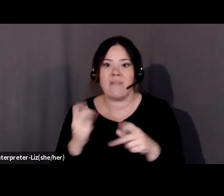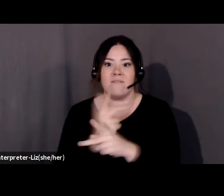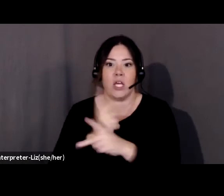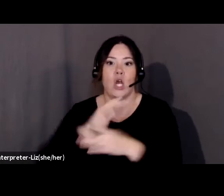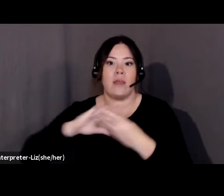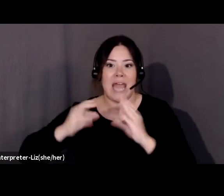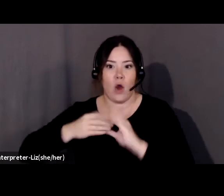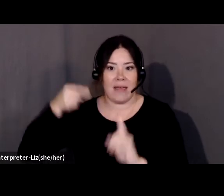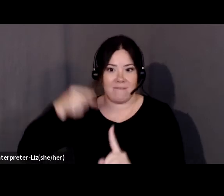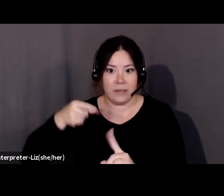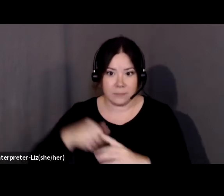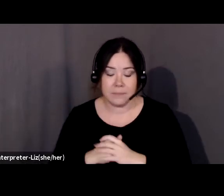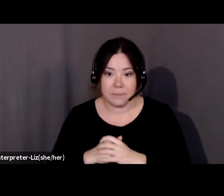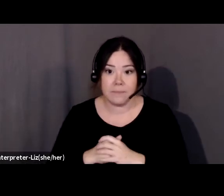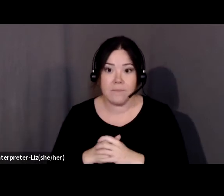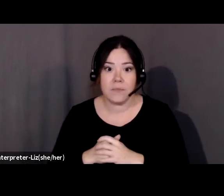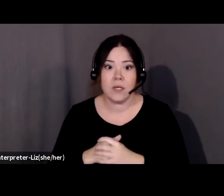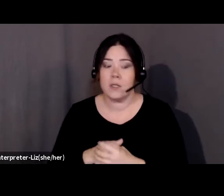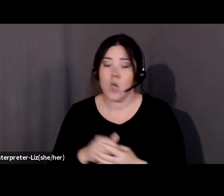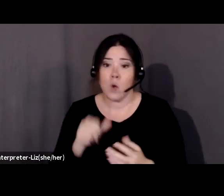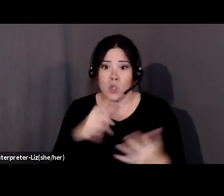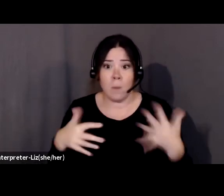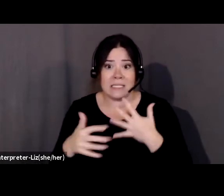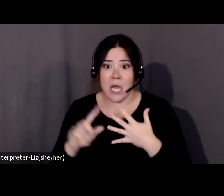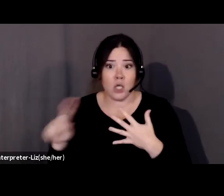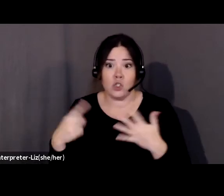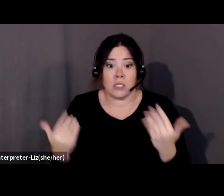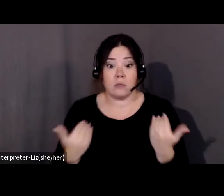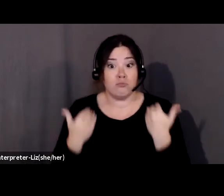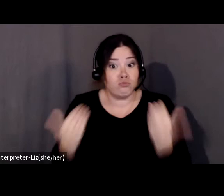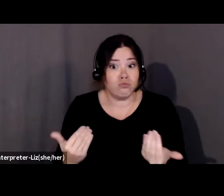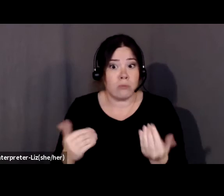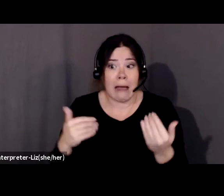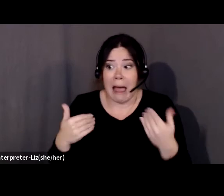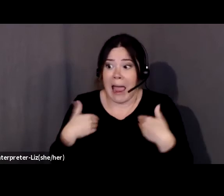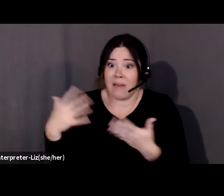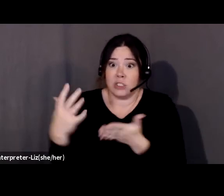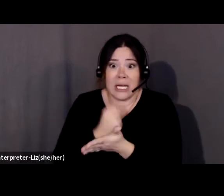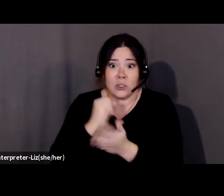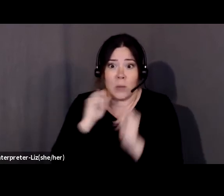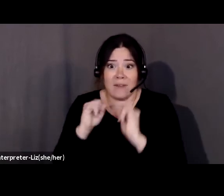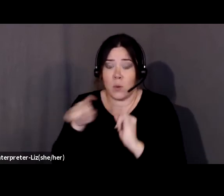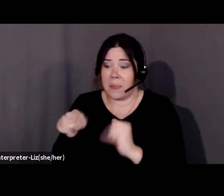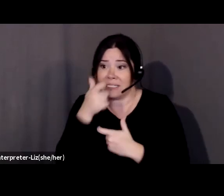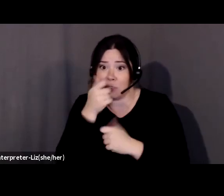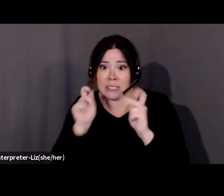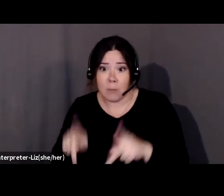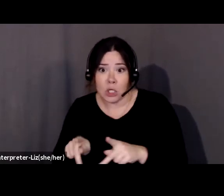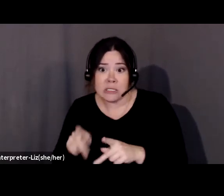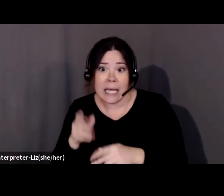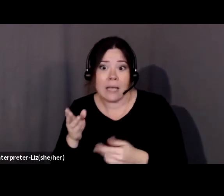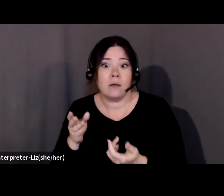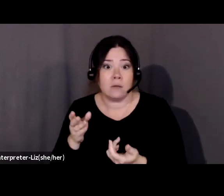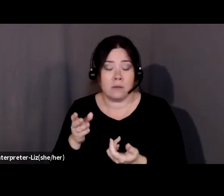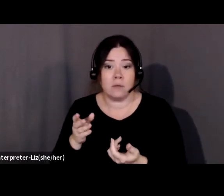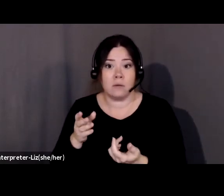be afraid to also just jump in and say, I have a chance to interview this interesting person. The way that I'll